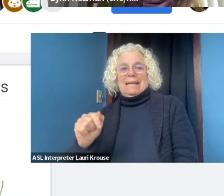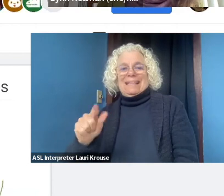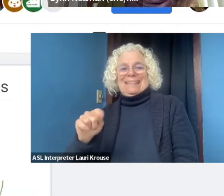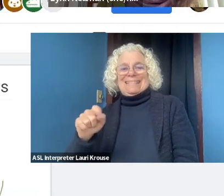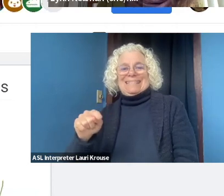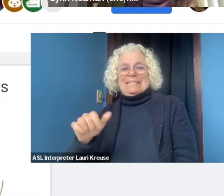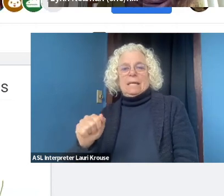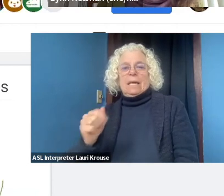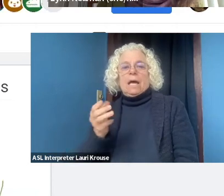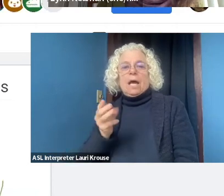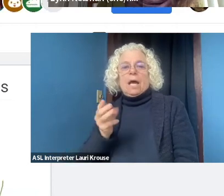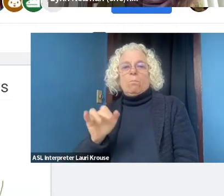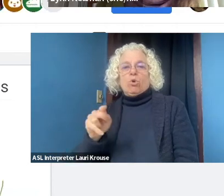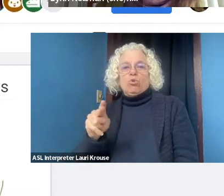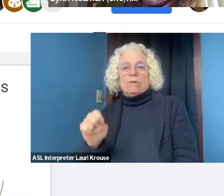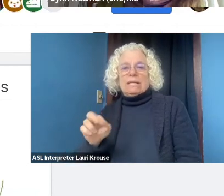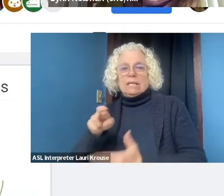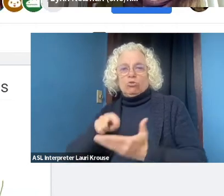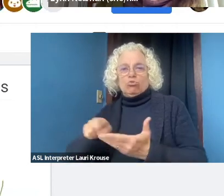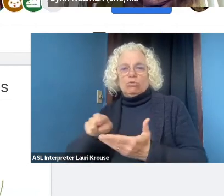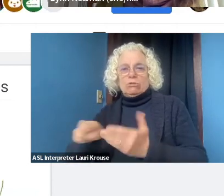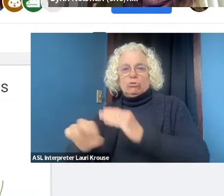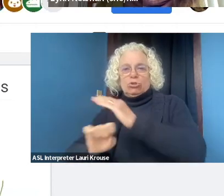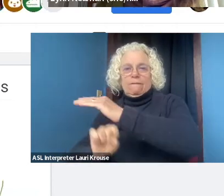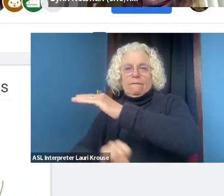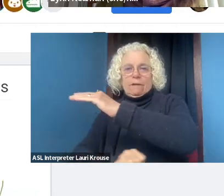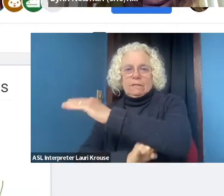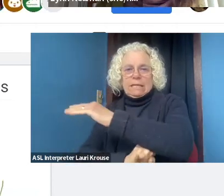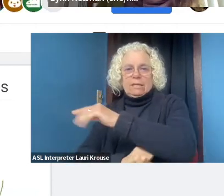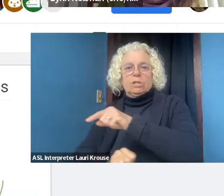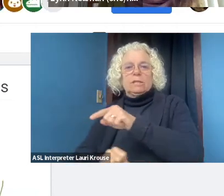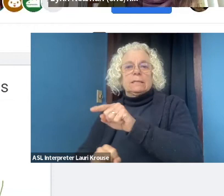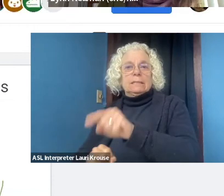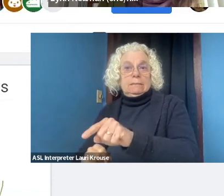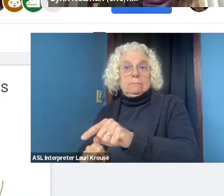The person that started this, he has a great book called Plastic Ocean.